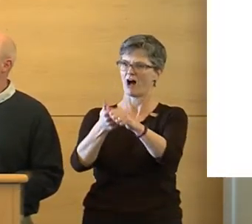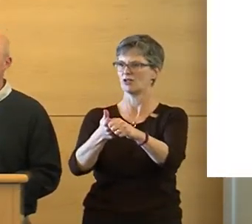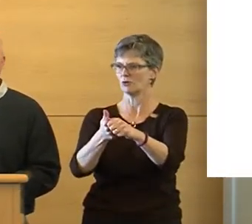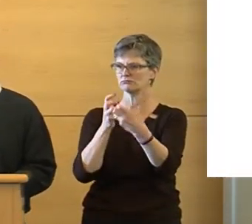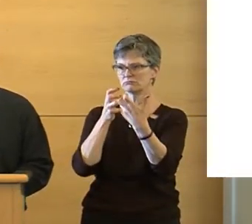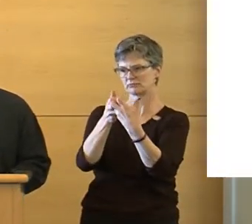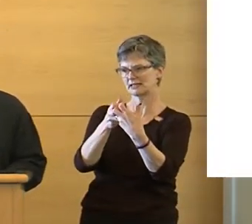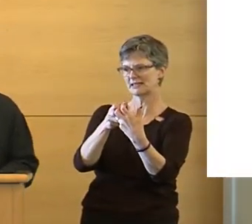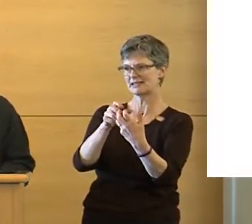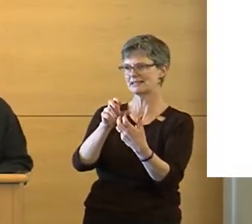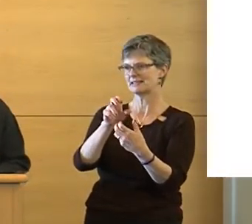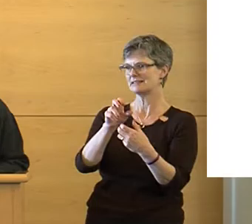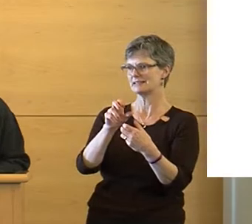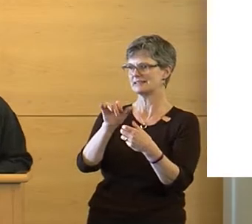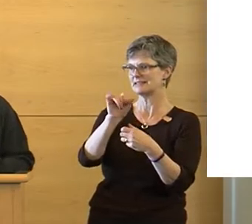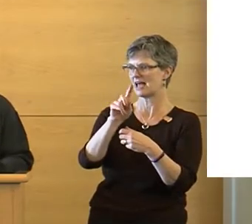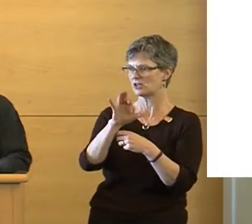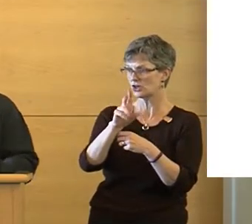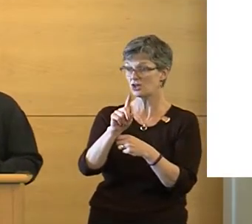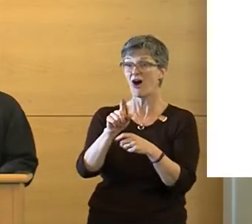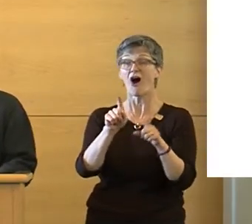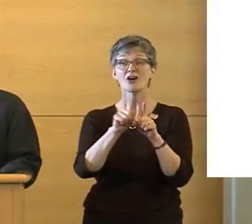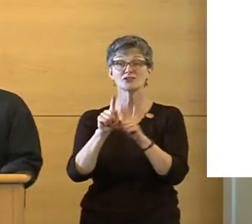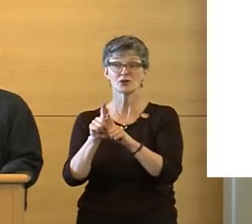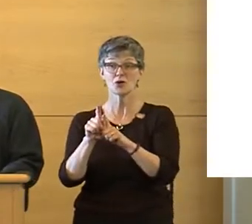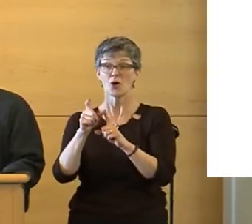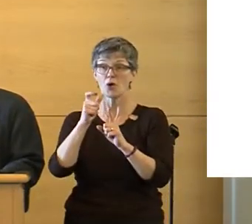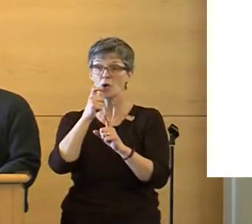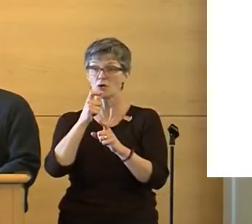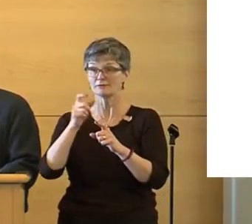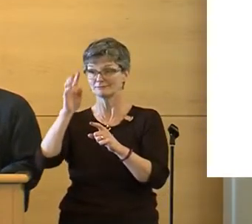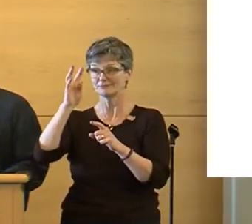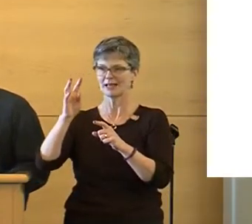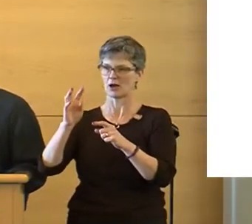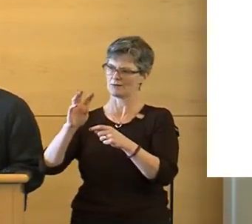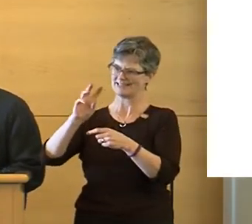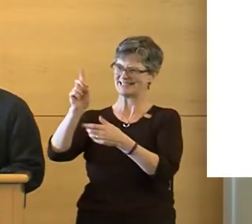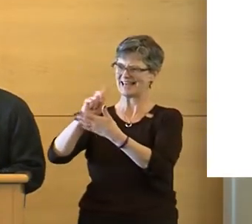do the right thing and deliver that in a way that works for their users.